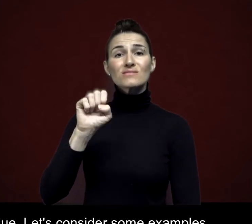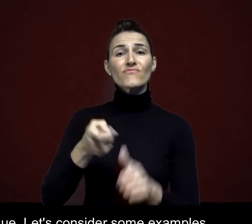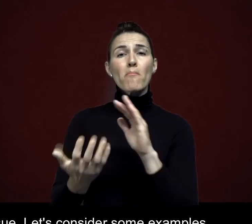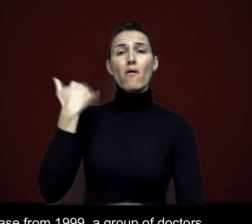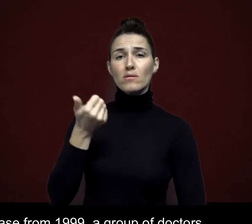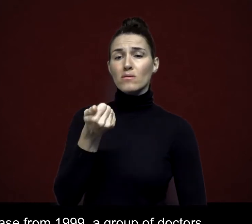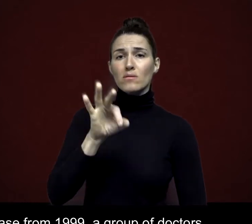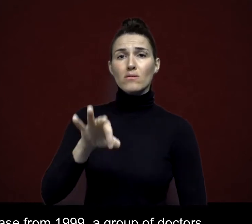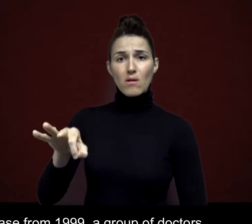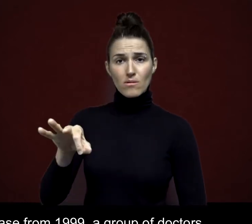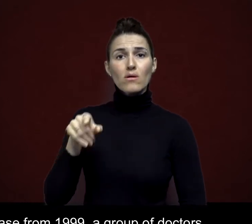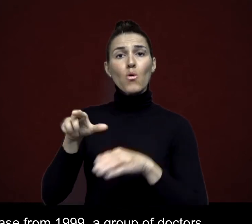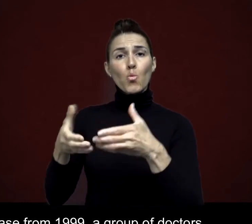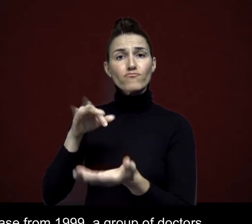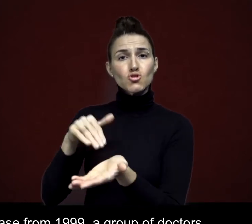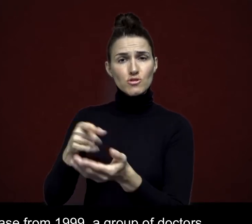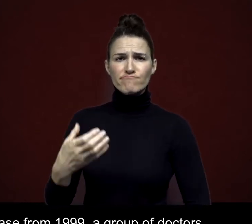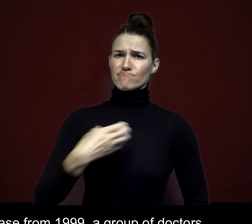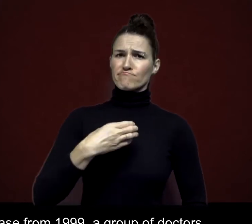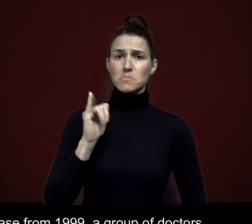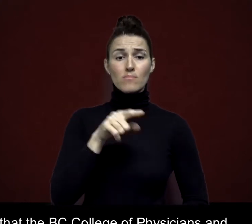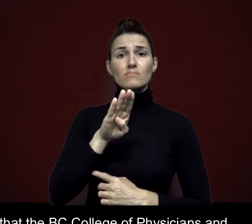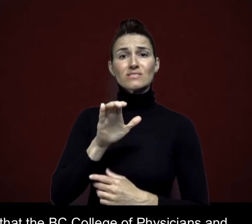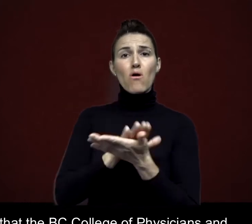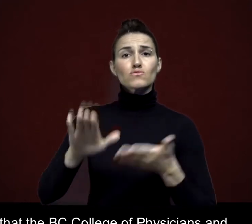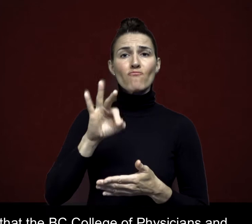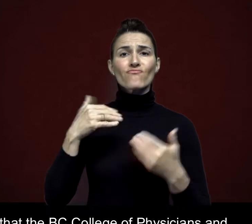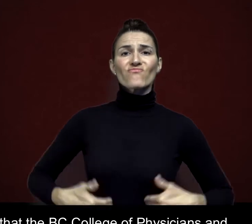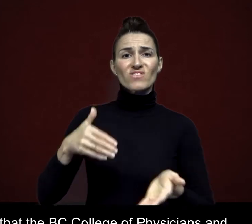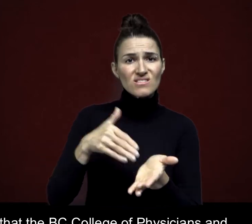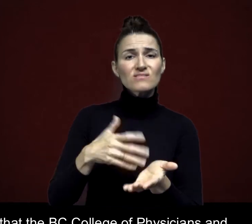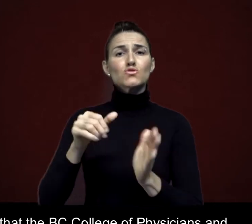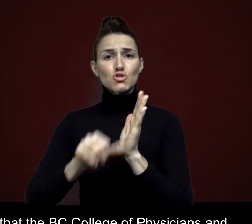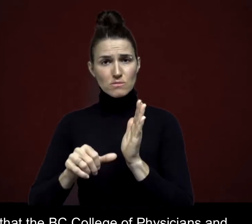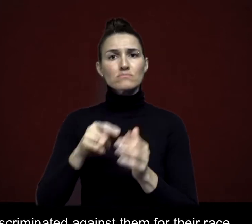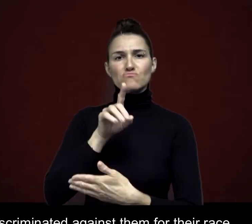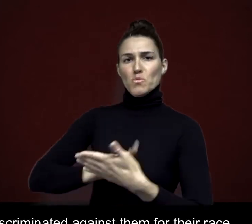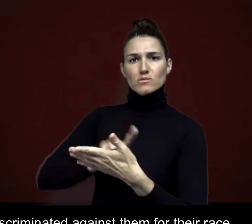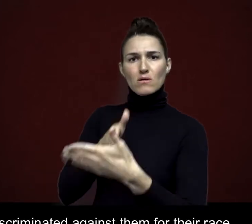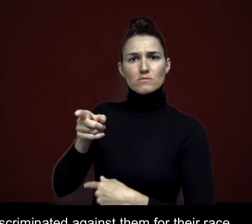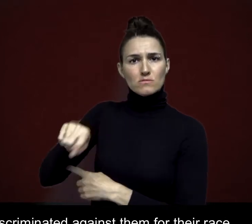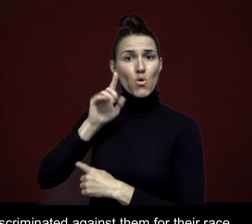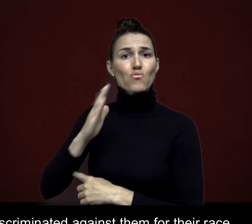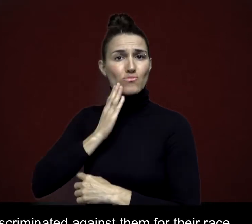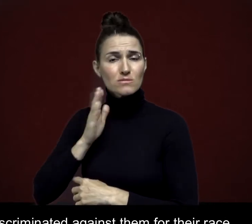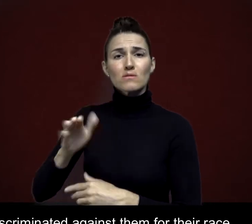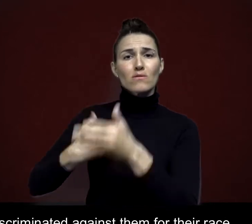a case from 1999, a group of doctors complained that the BC College of Physicians and Surgeons discriminated against them for their